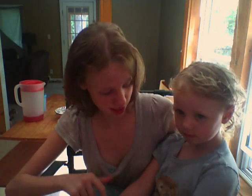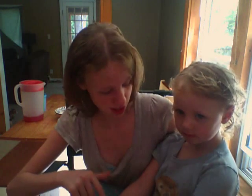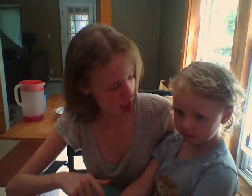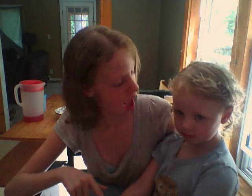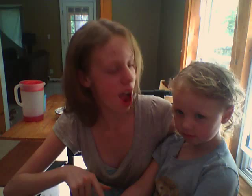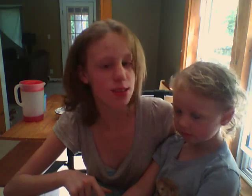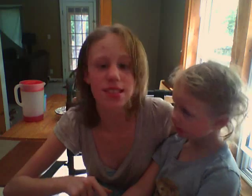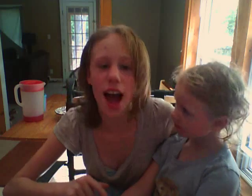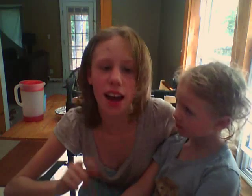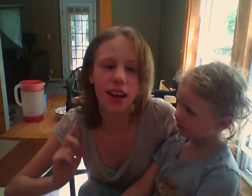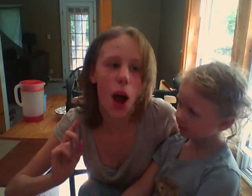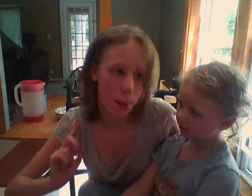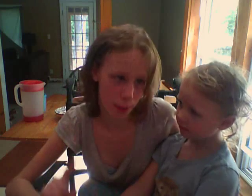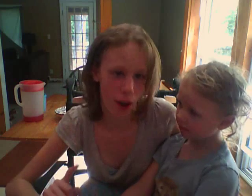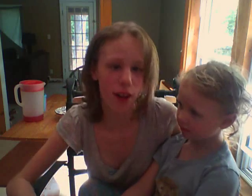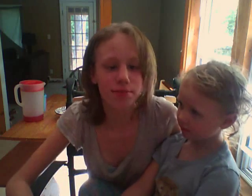How you sign, ball